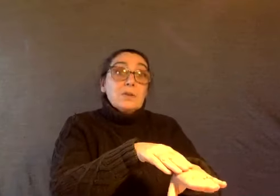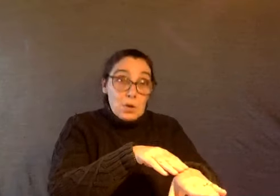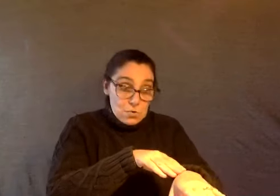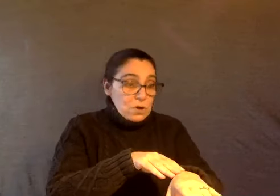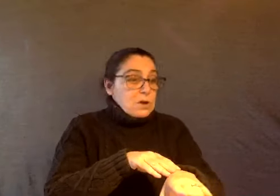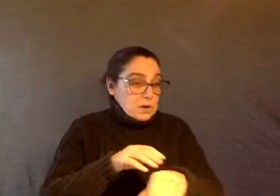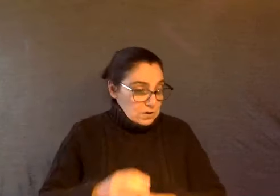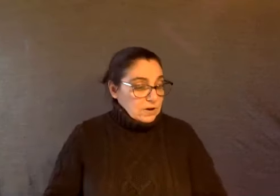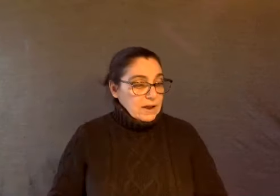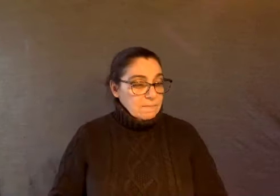Slow. Okay.